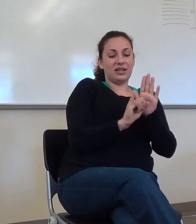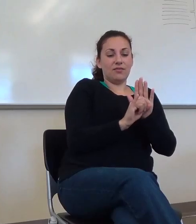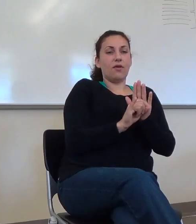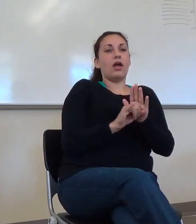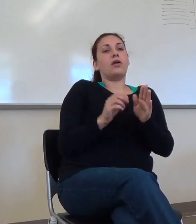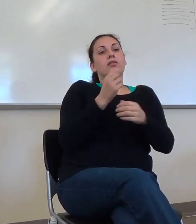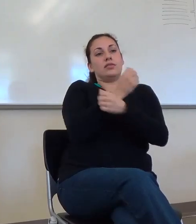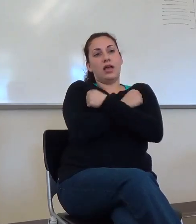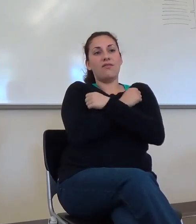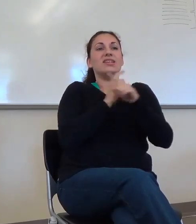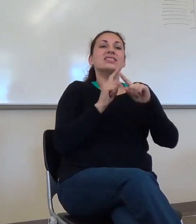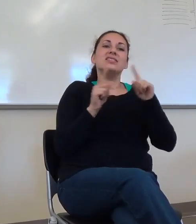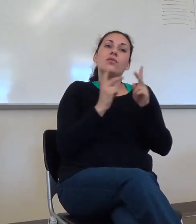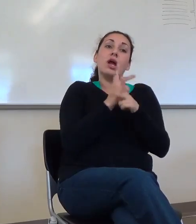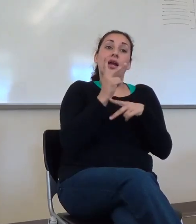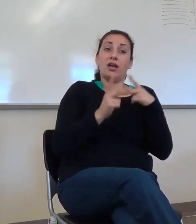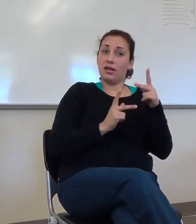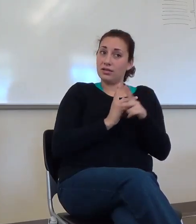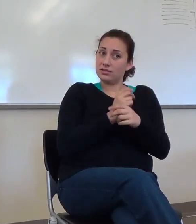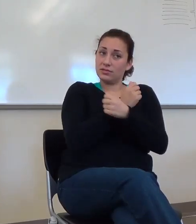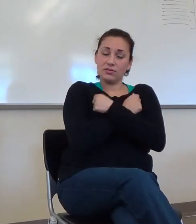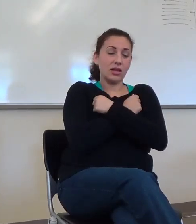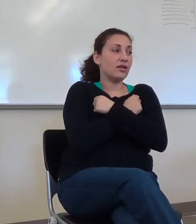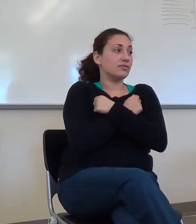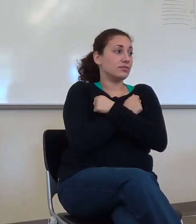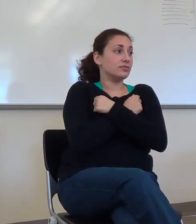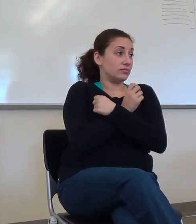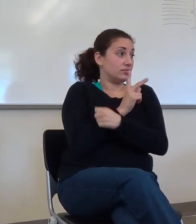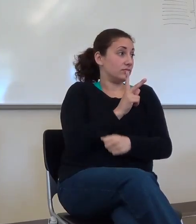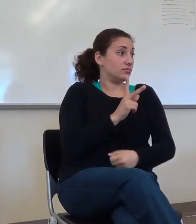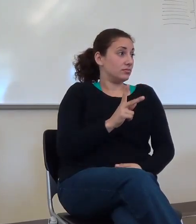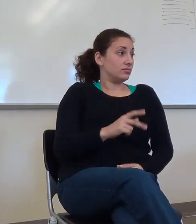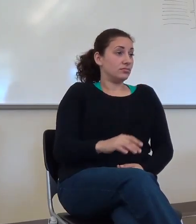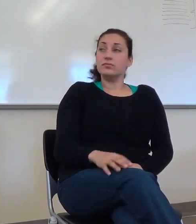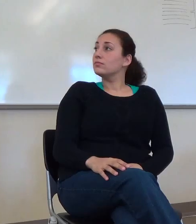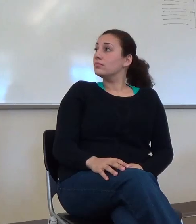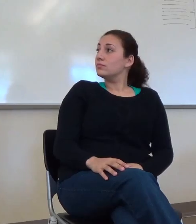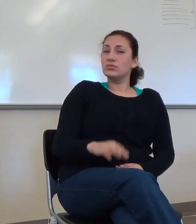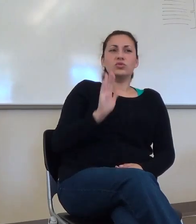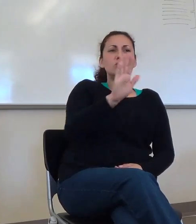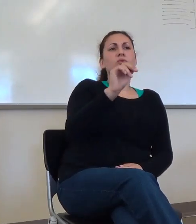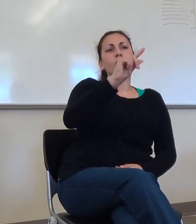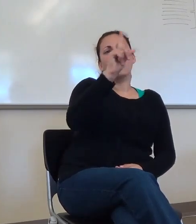kinds. So your question here is, what?